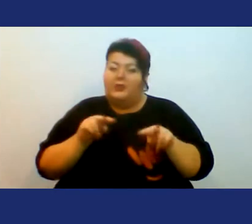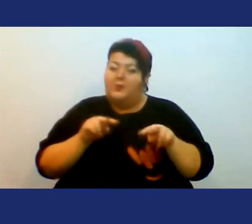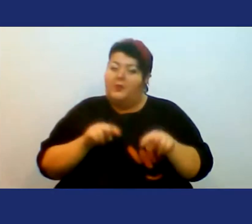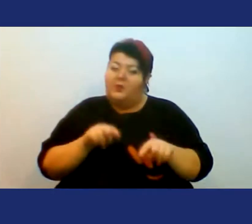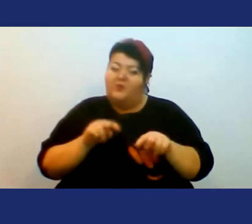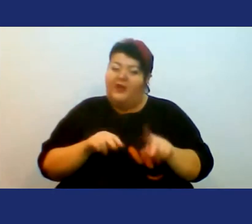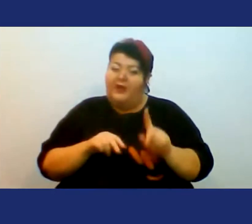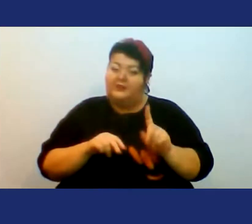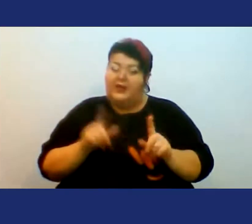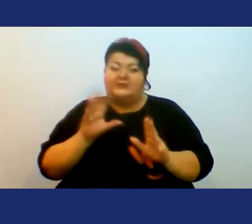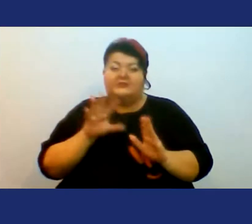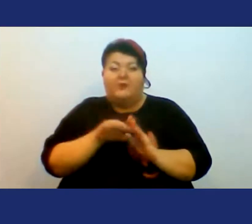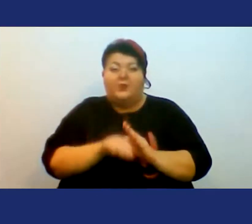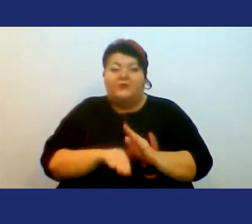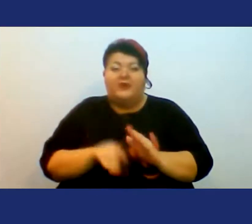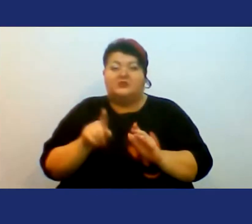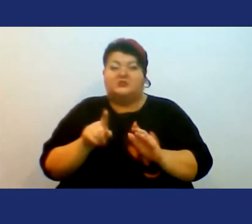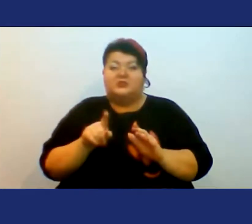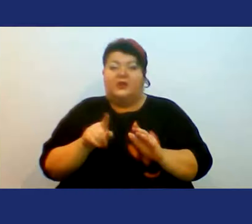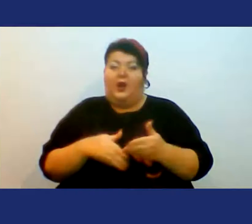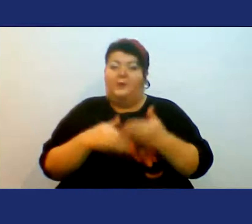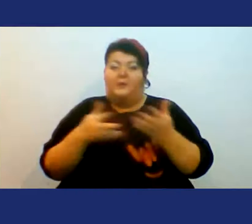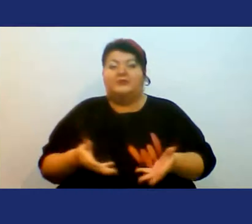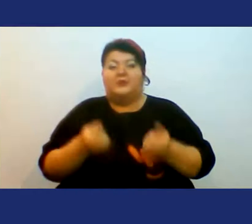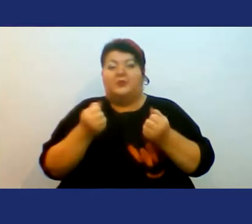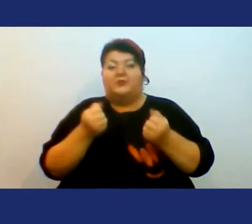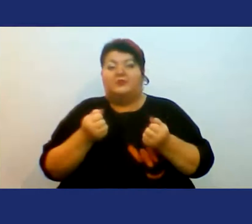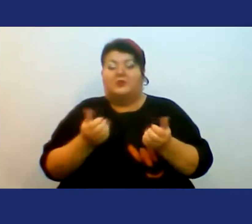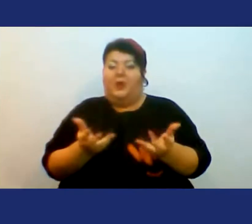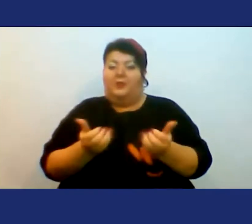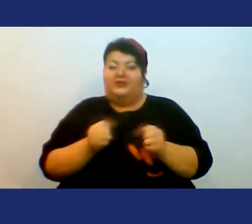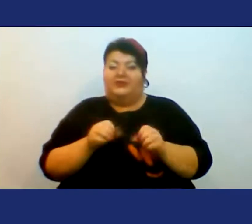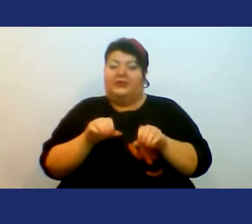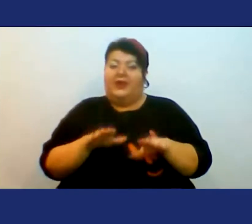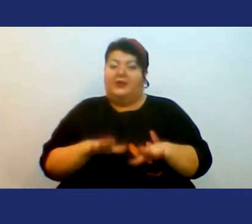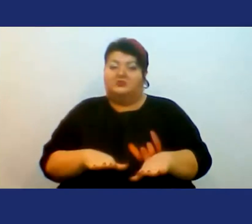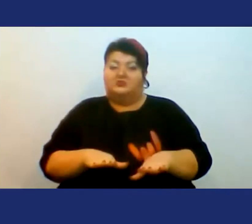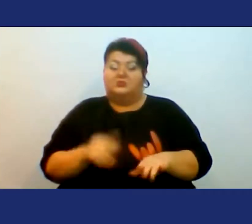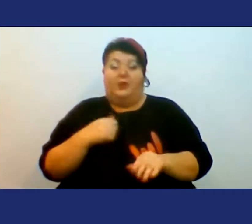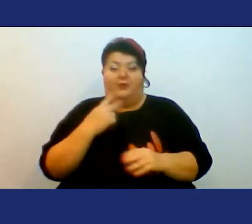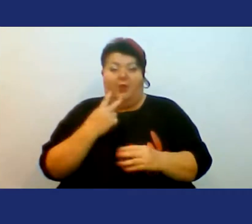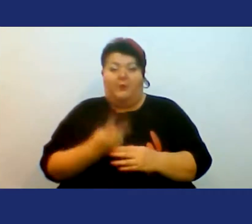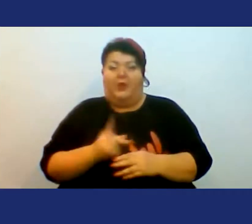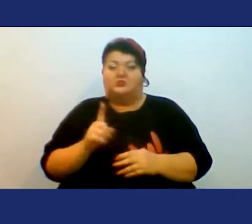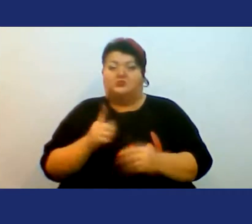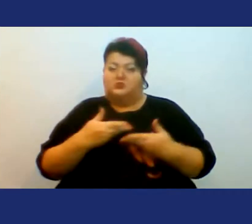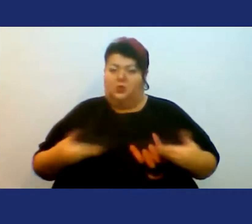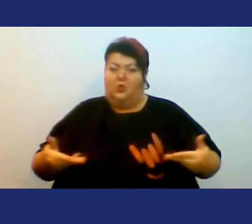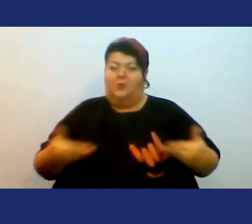possibilities for greater possibilities for inclusion of people with